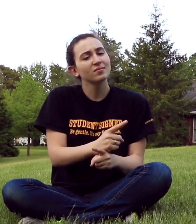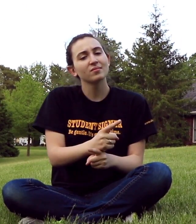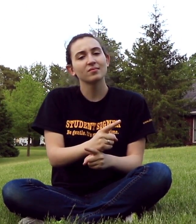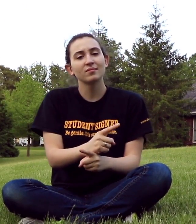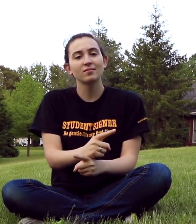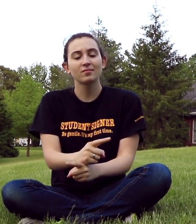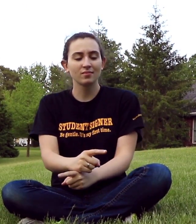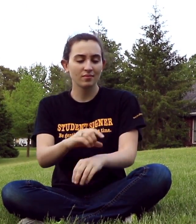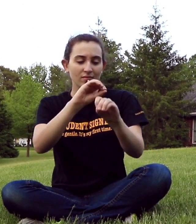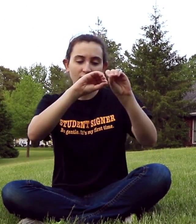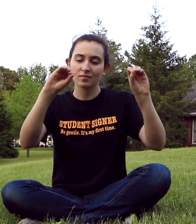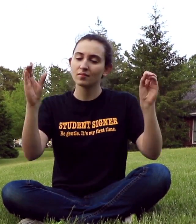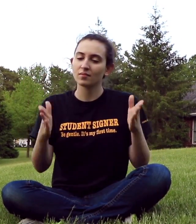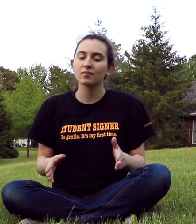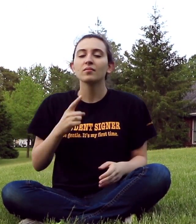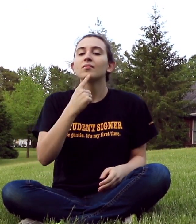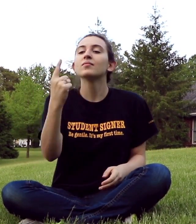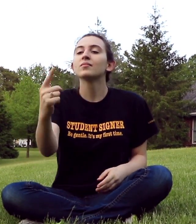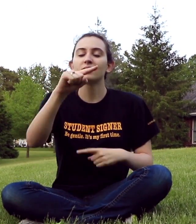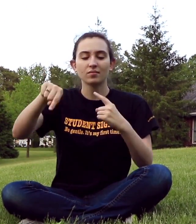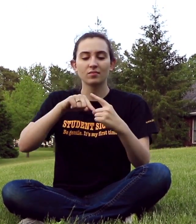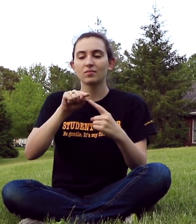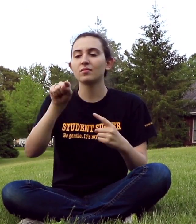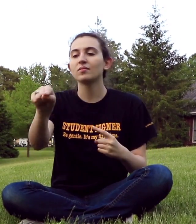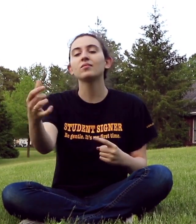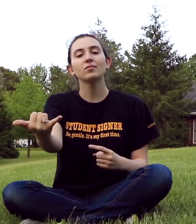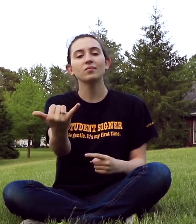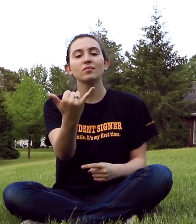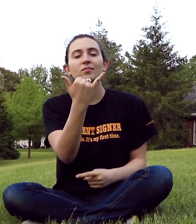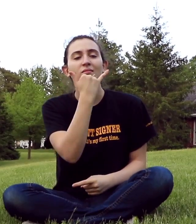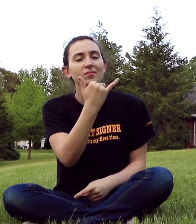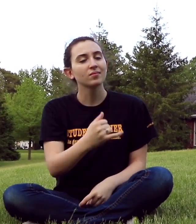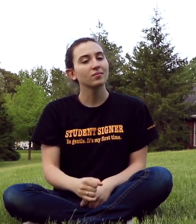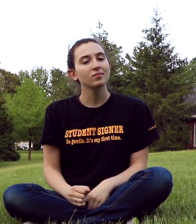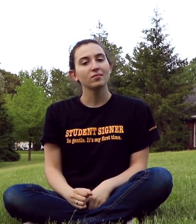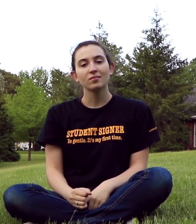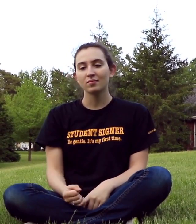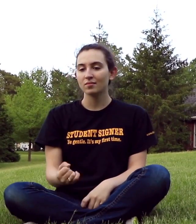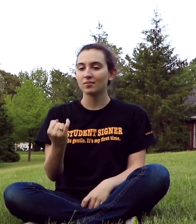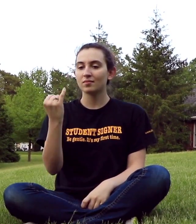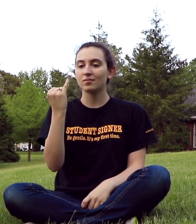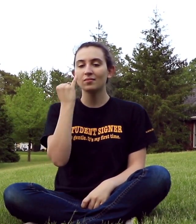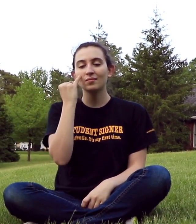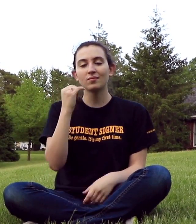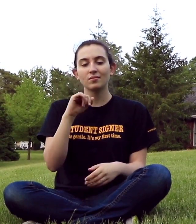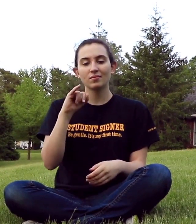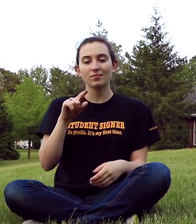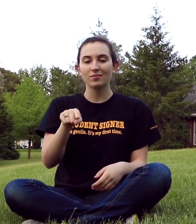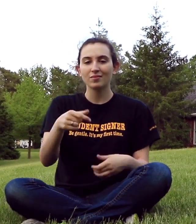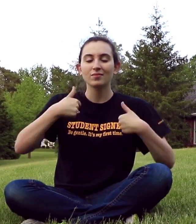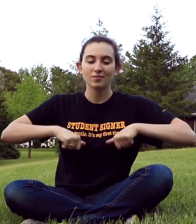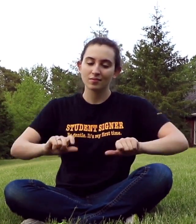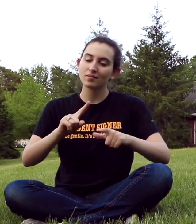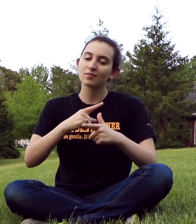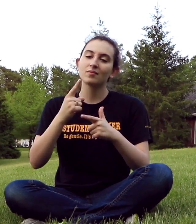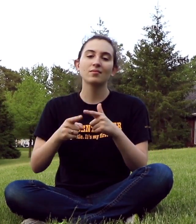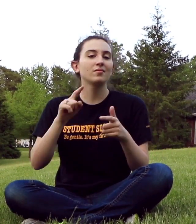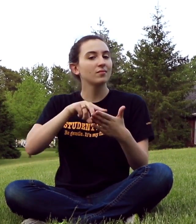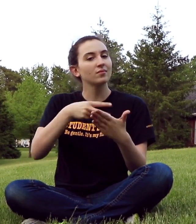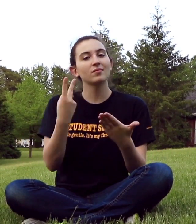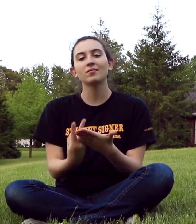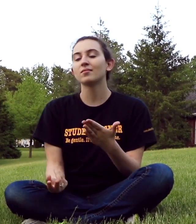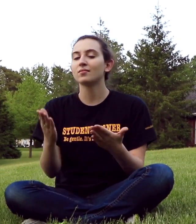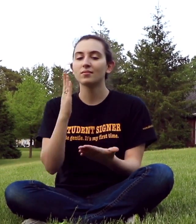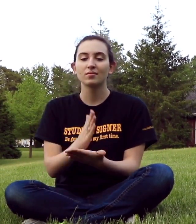doesn't rise, and no one tells you where you went wrong. Step out of